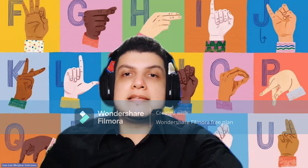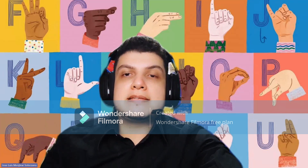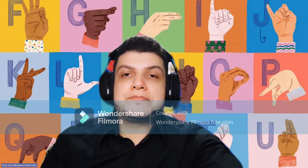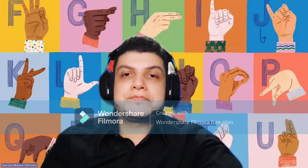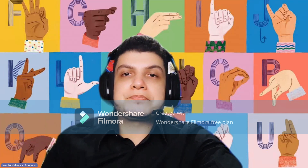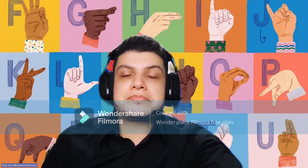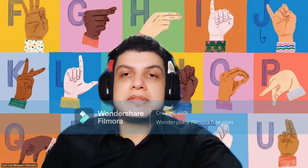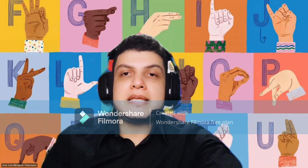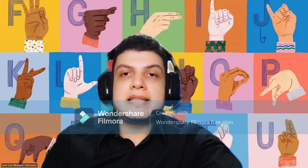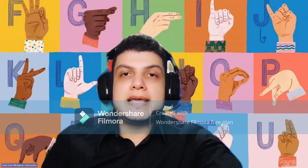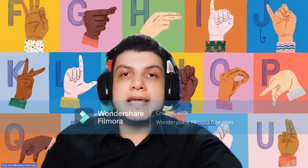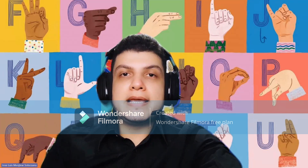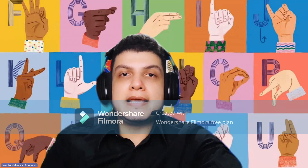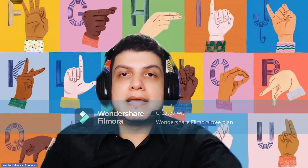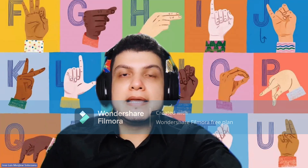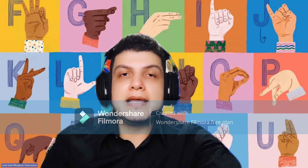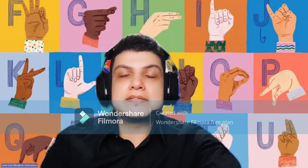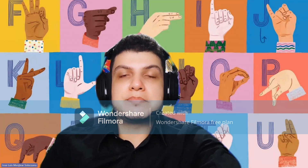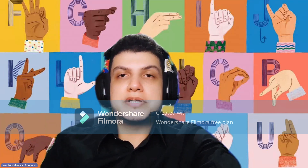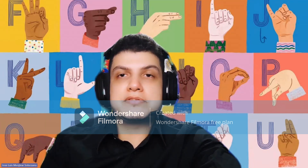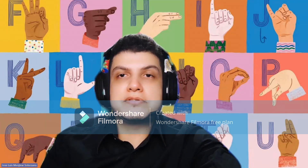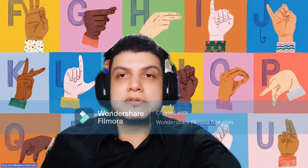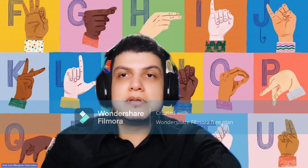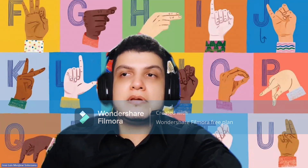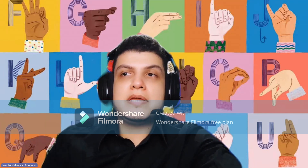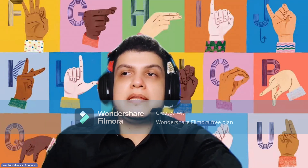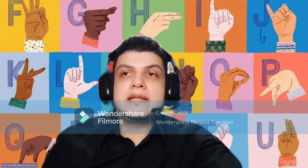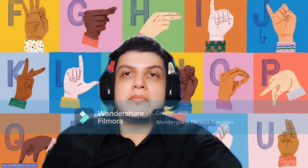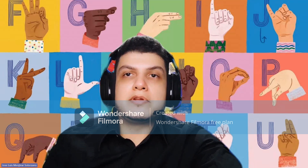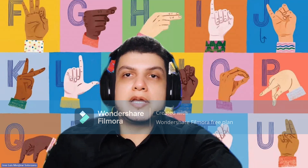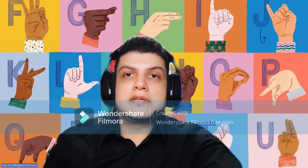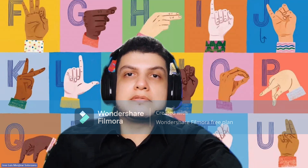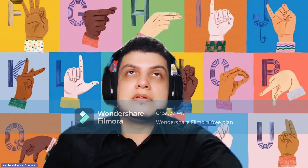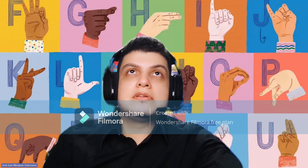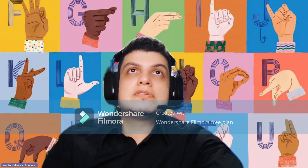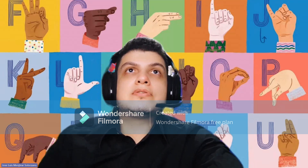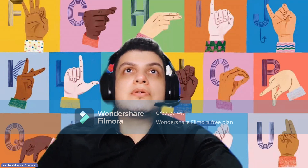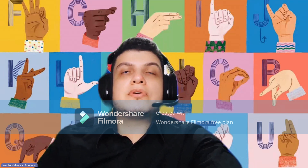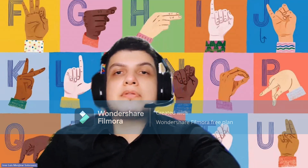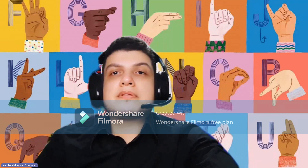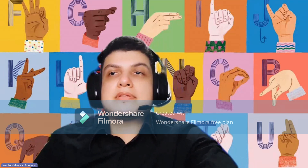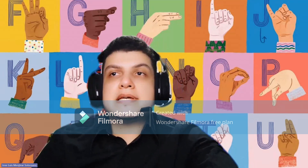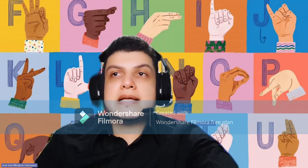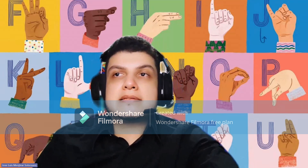facilitates the expression in the communication. So